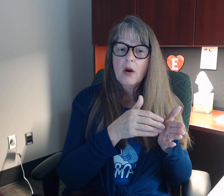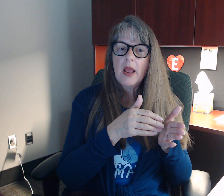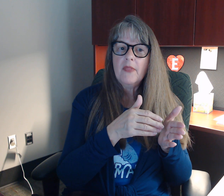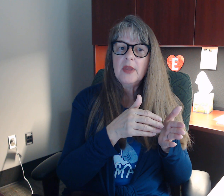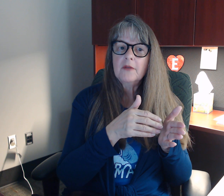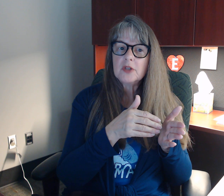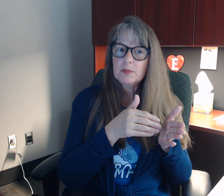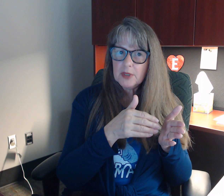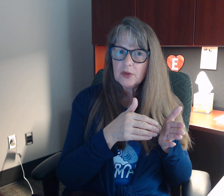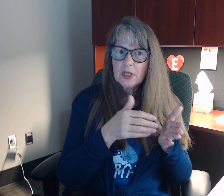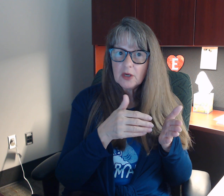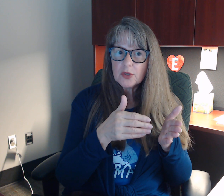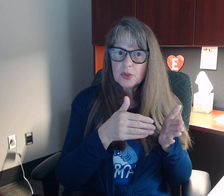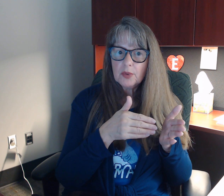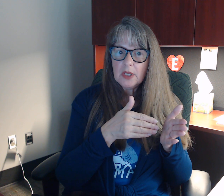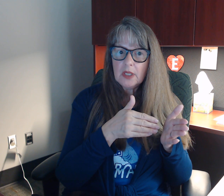And then if it's a billion, it goes 3,